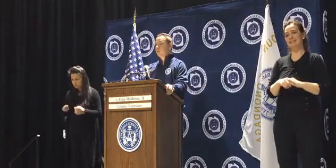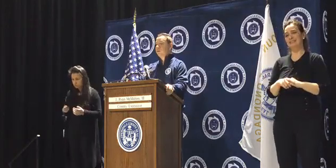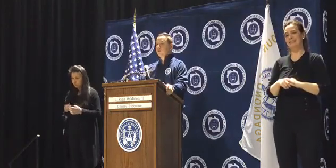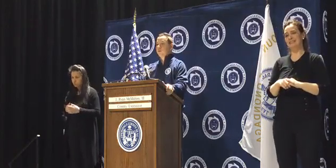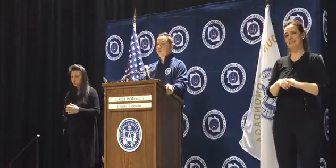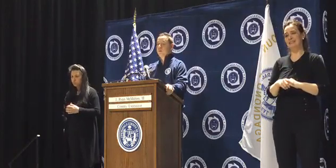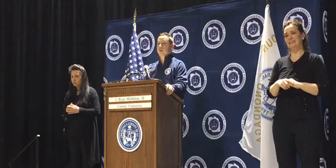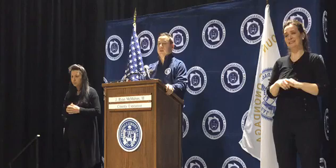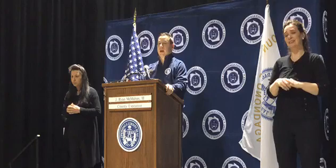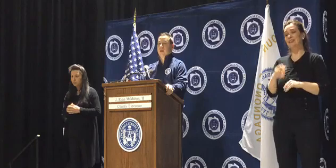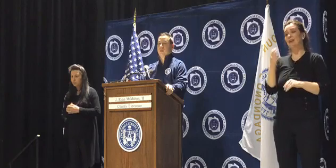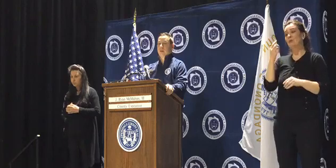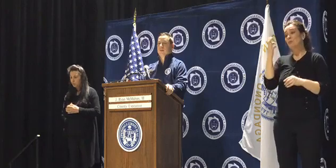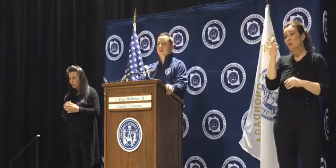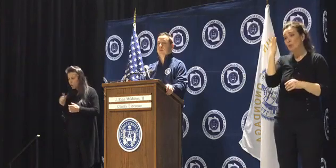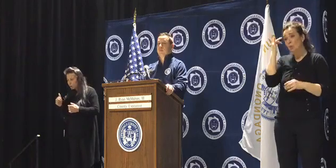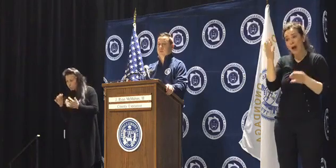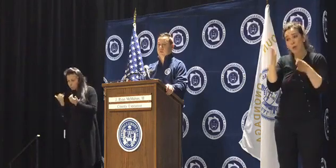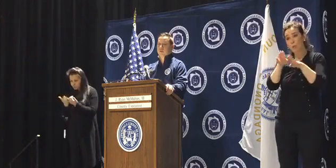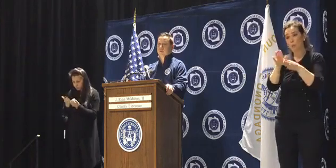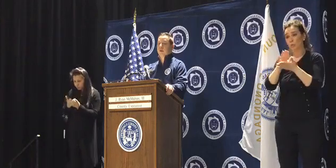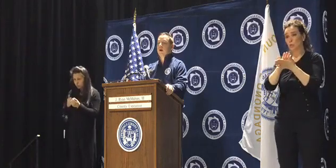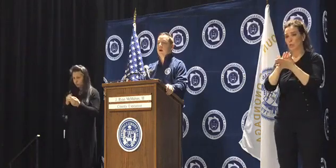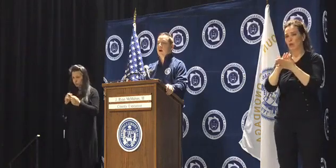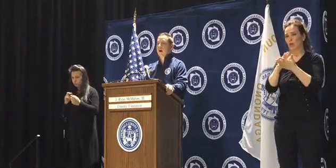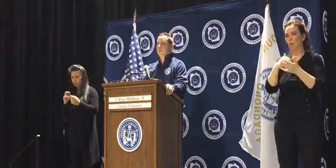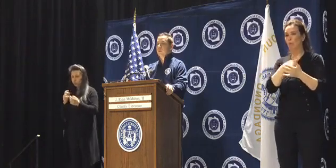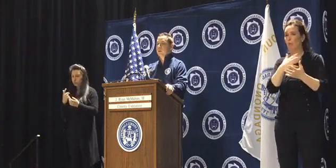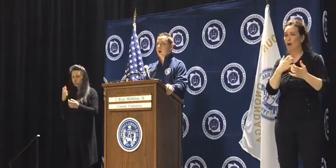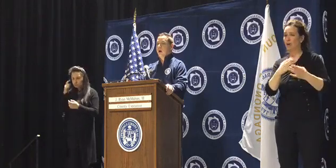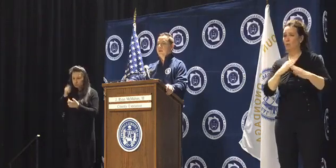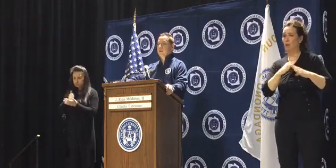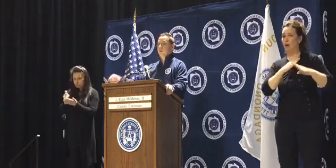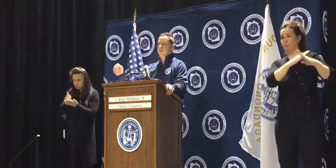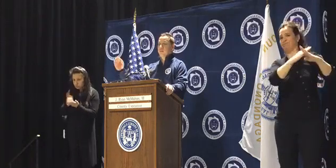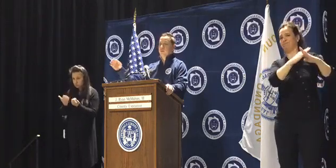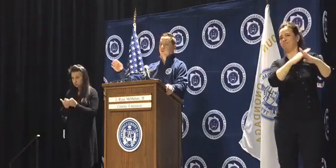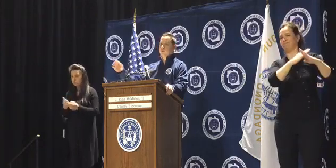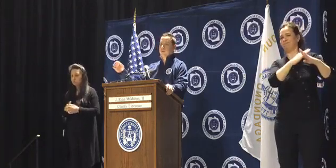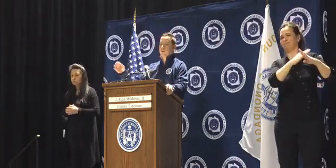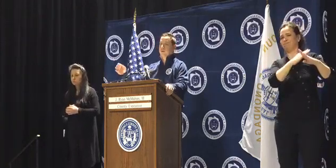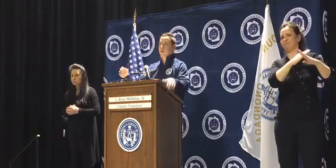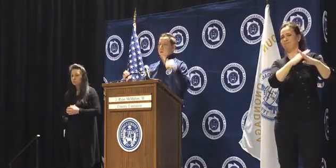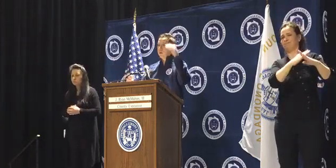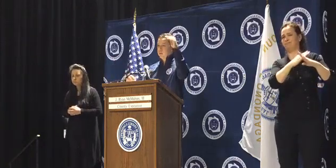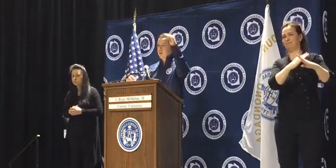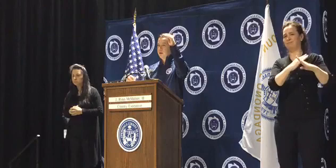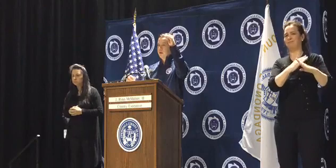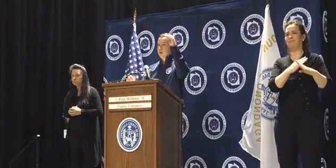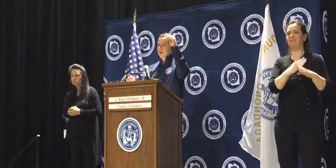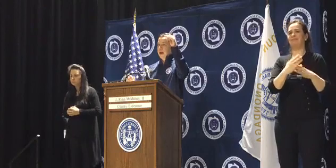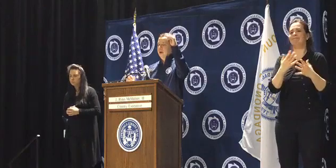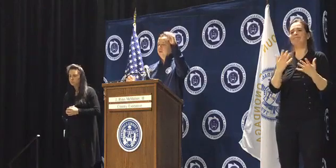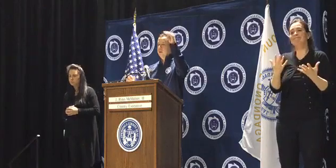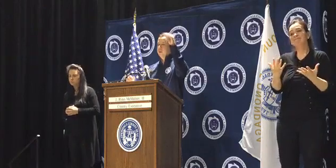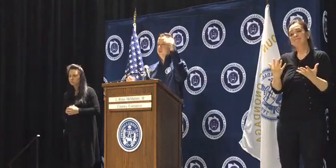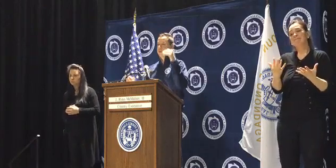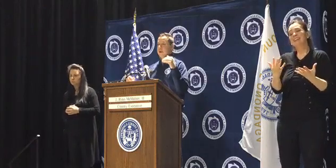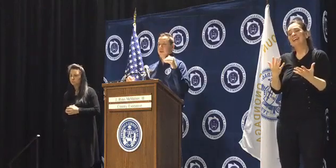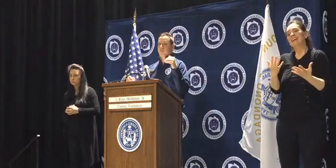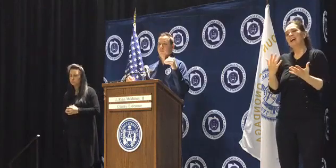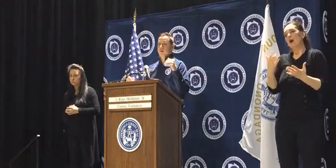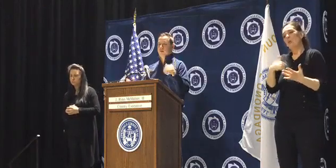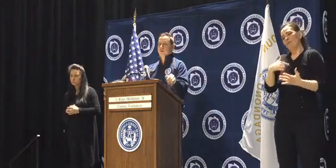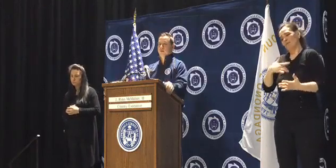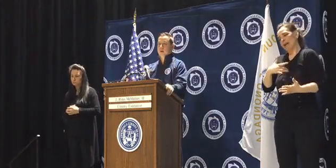do believe schools will be shut down past April 1st. Our date was April 14th. The governor came in after us and